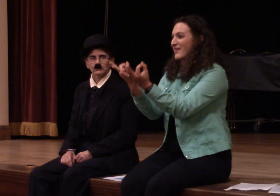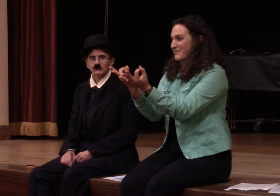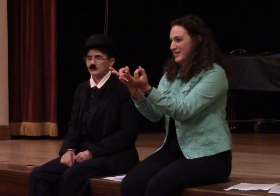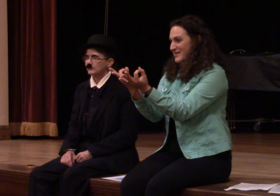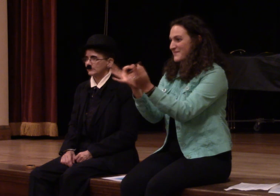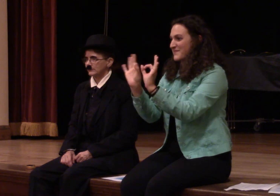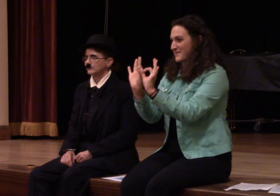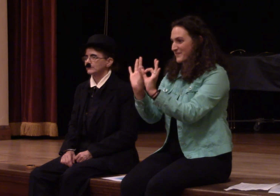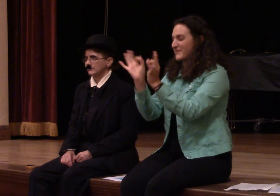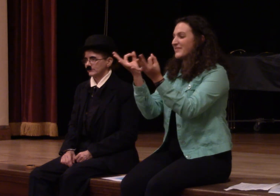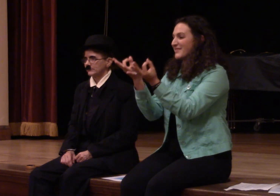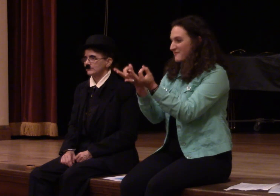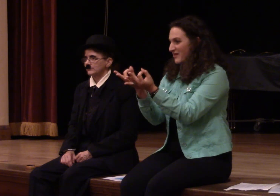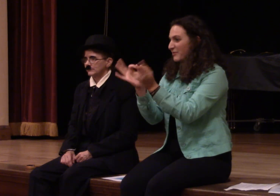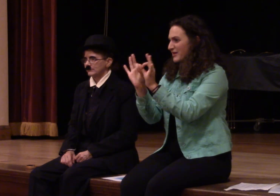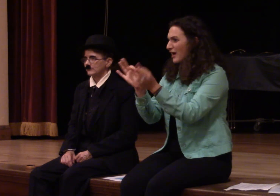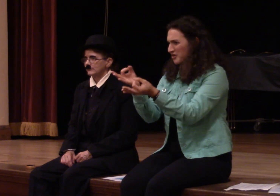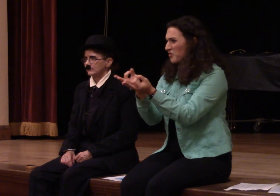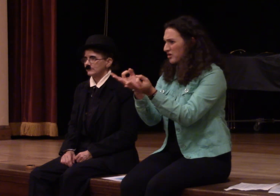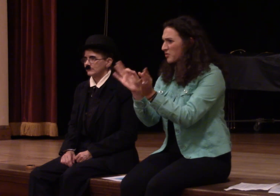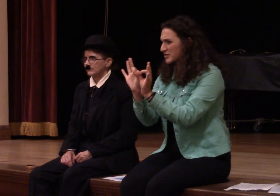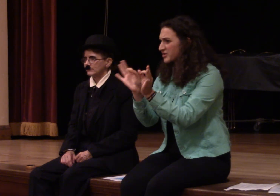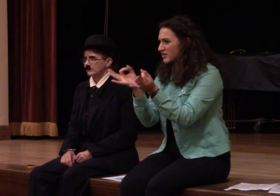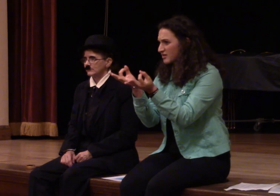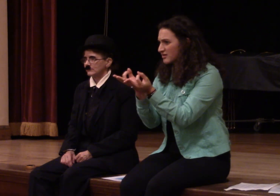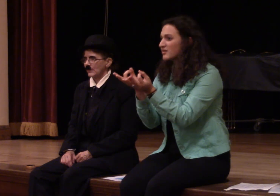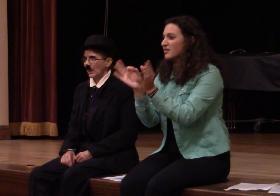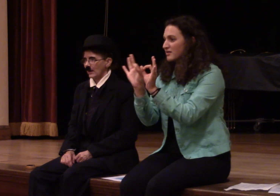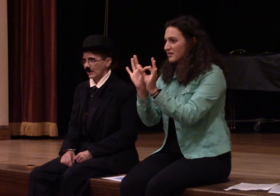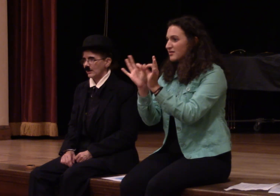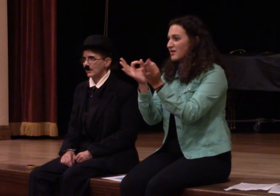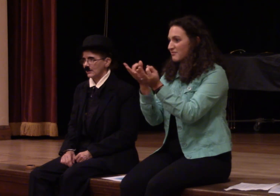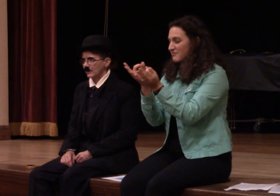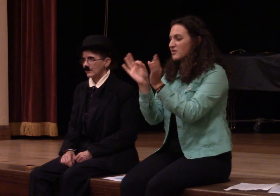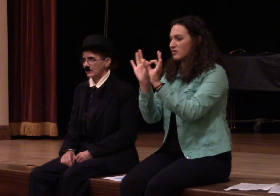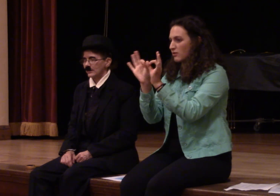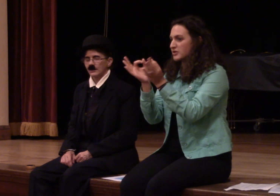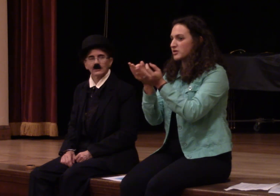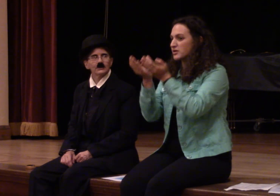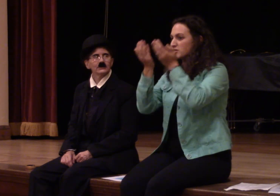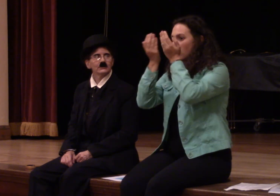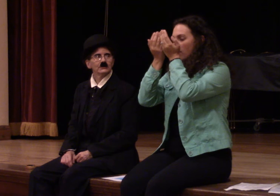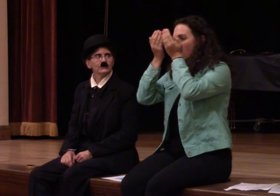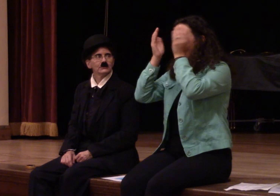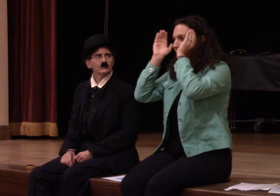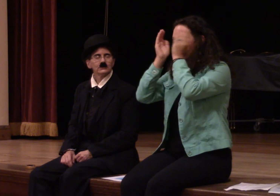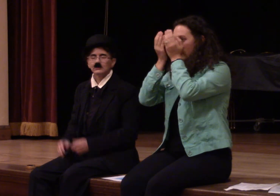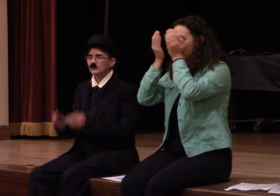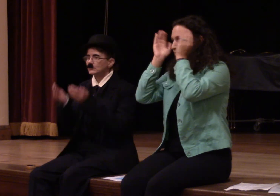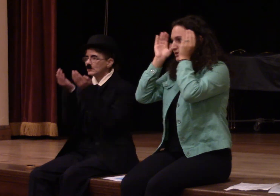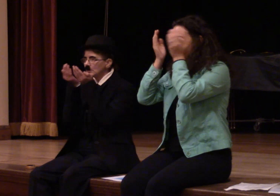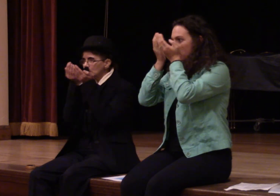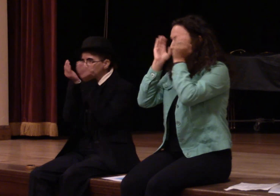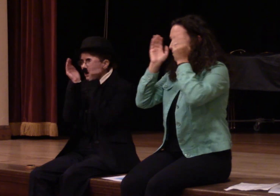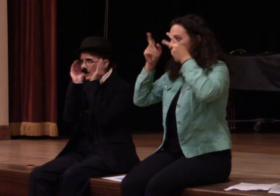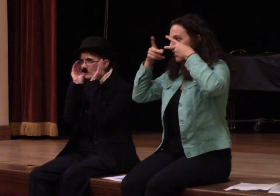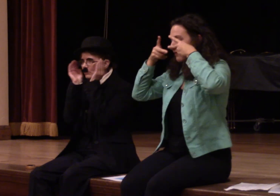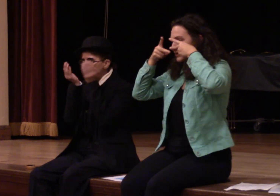family, Oh, okay. family. Yeah. No, good question. Yep. Good question. So Halloween, almost like peekaboo, and then this